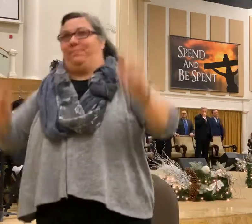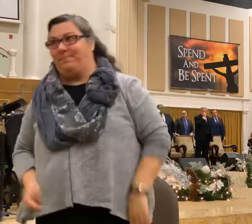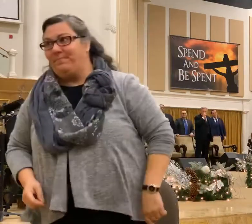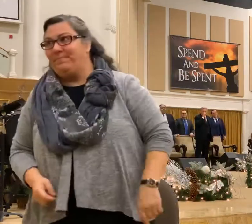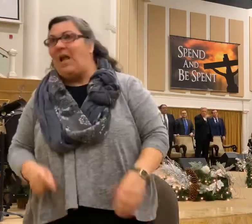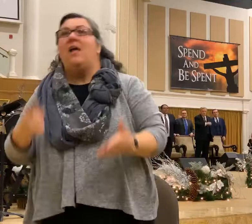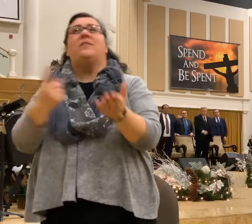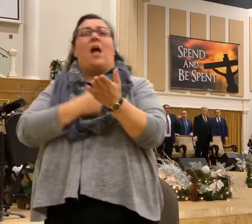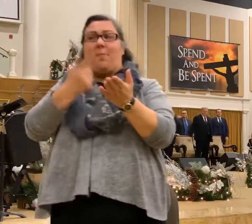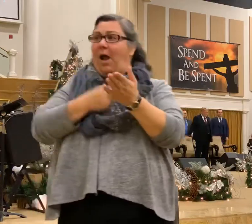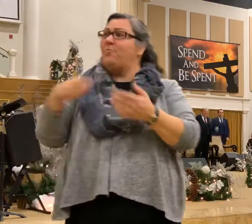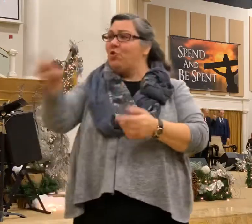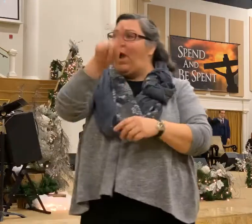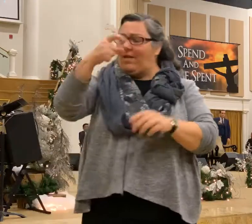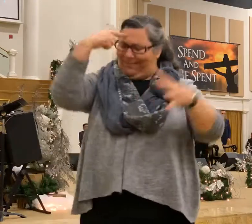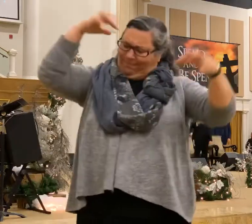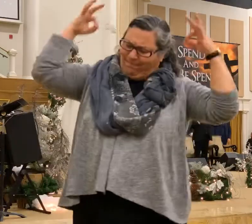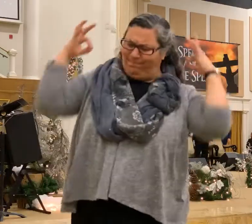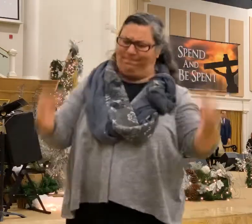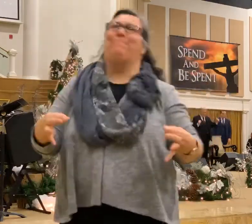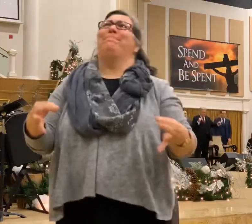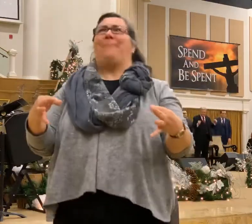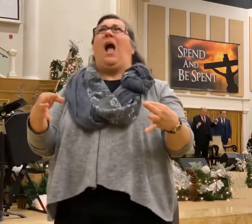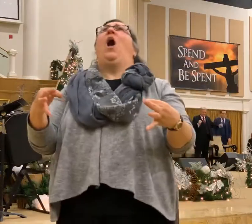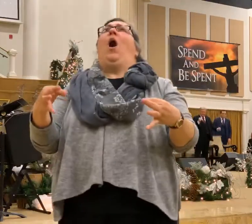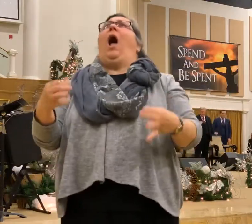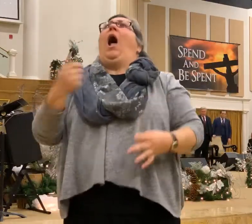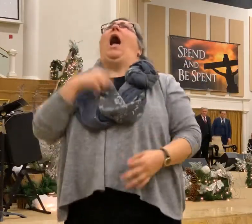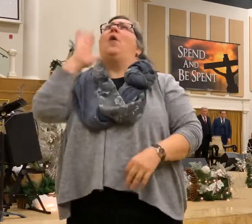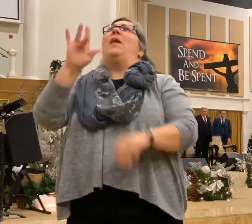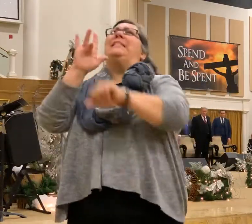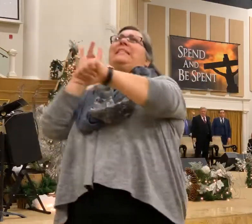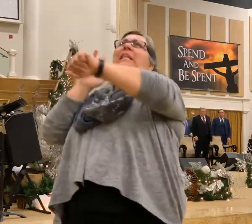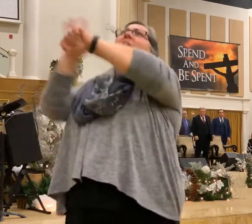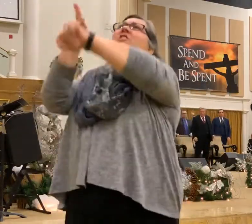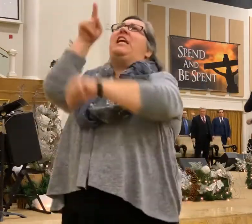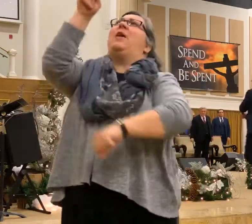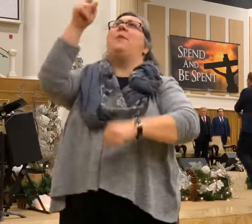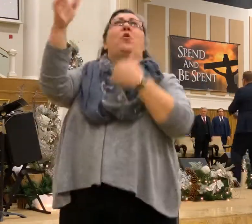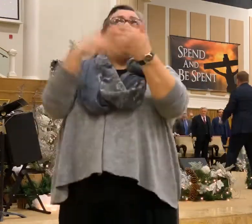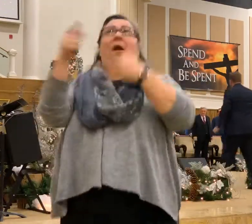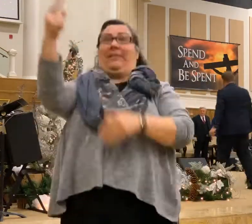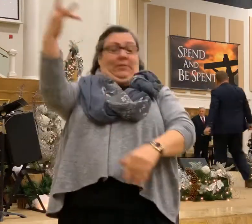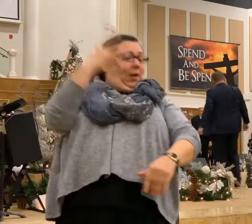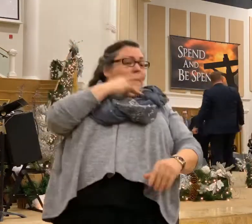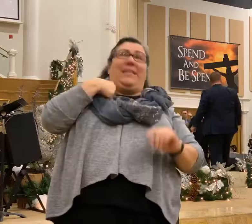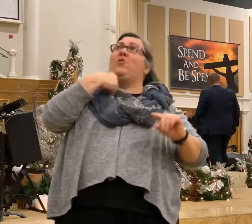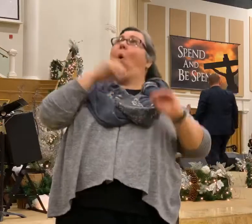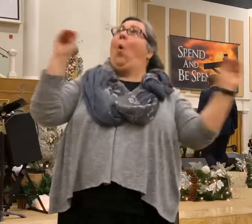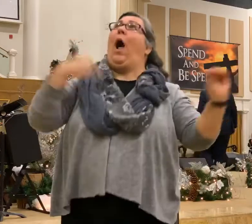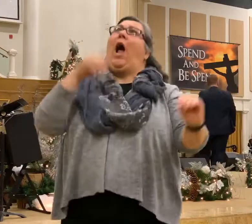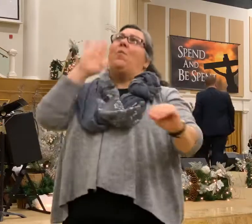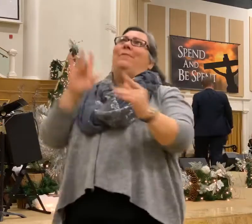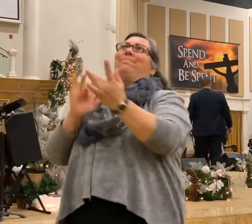Sometimes you gotta make up your mind, I'm gonna touch God even if He don't touch me.